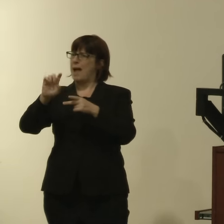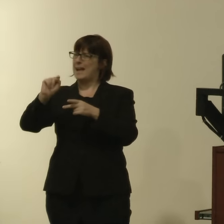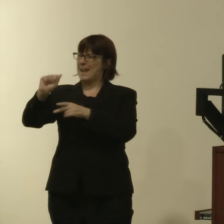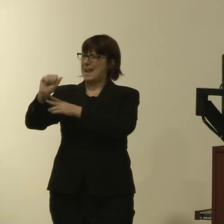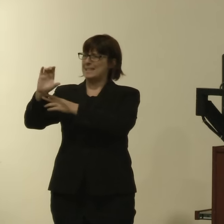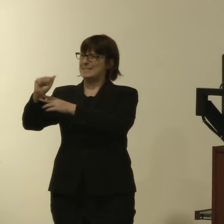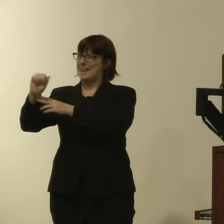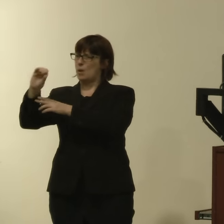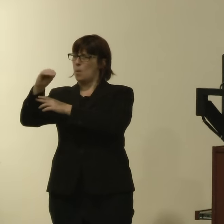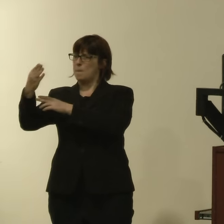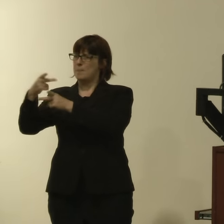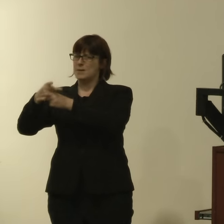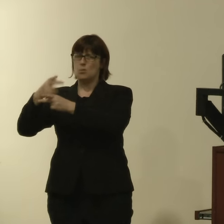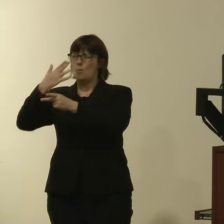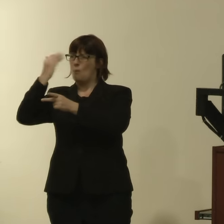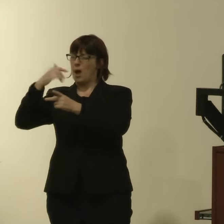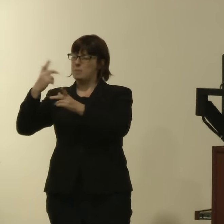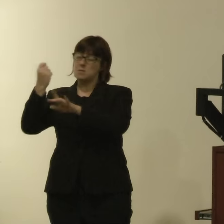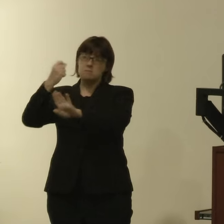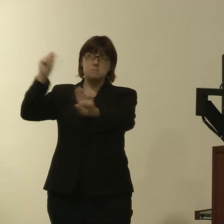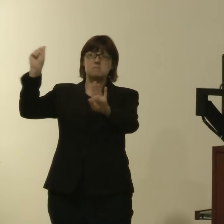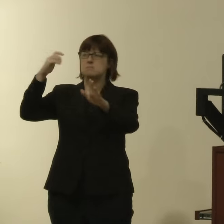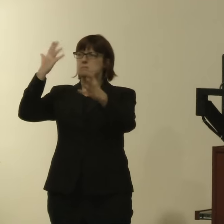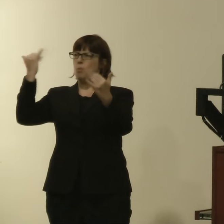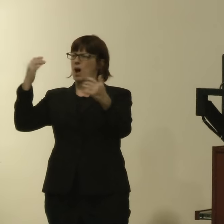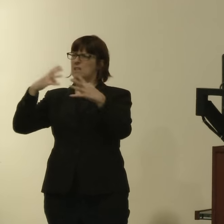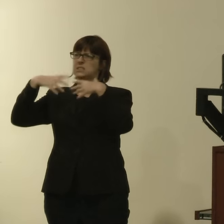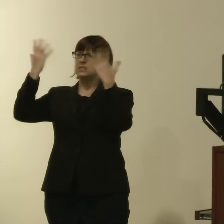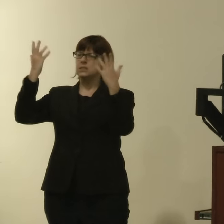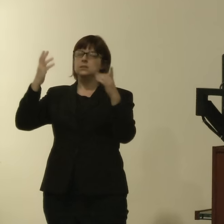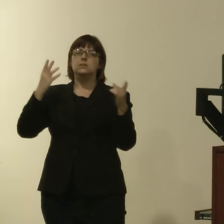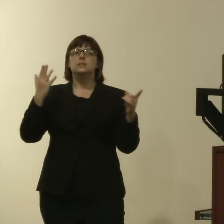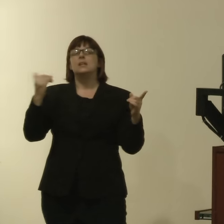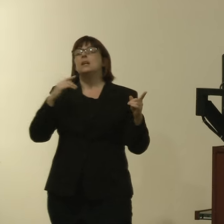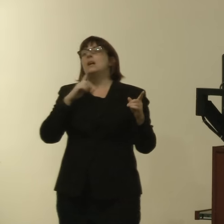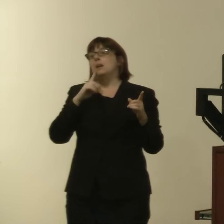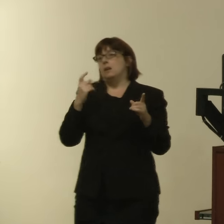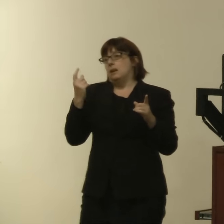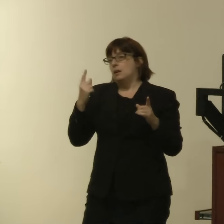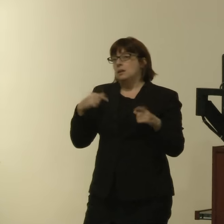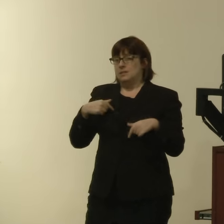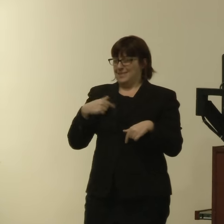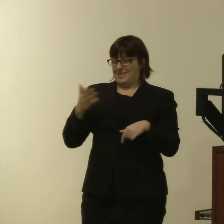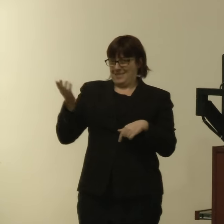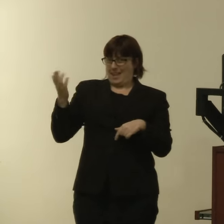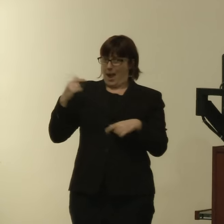Oh, here's another chance for me to confess something, like that I didn't even get a Fulbright interview.